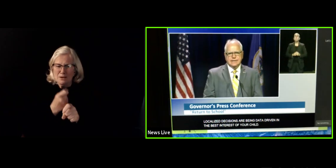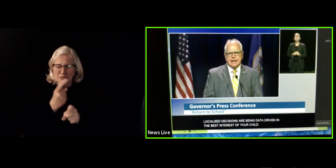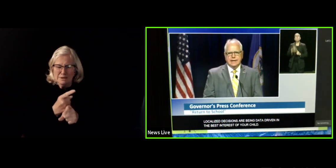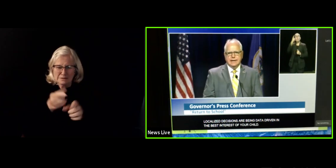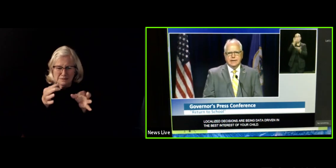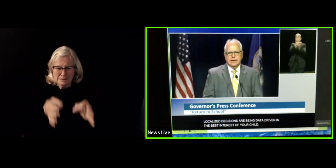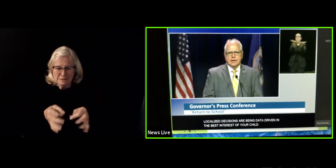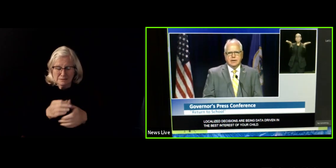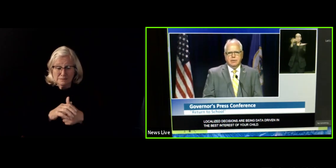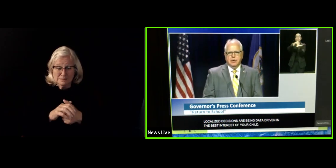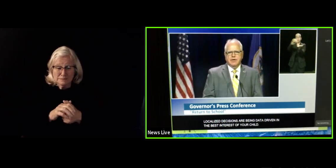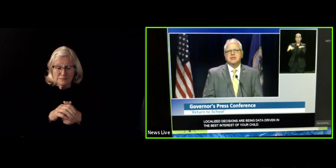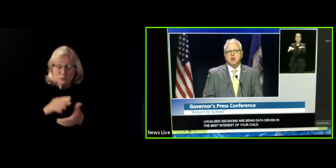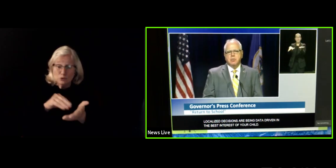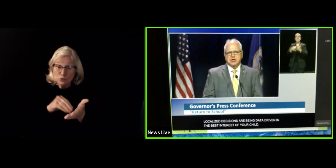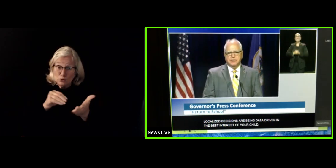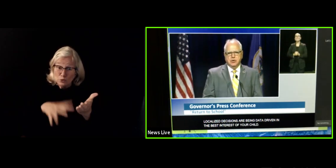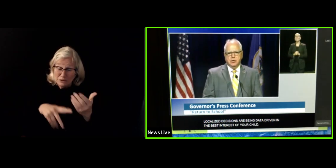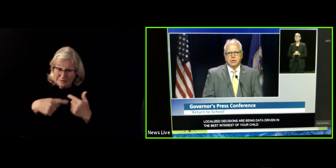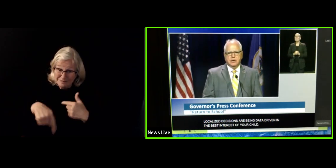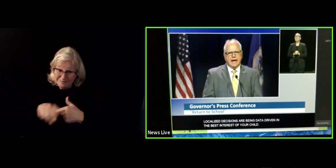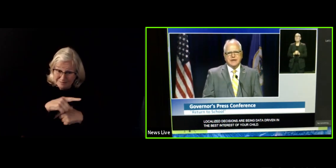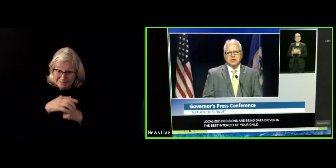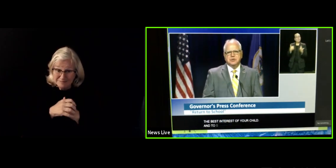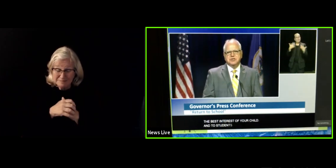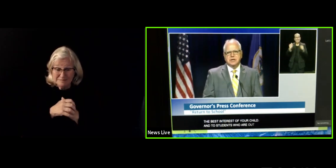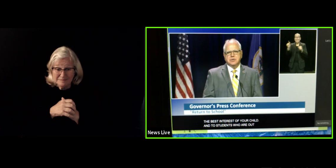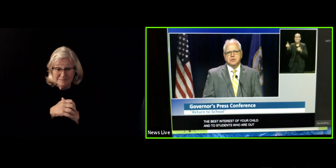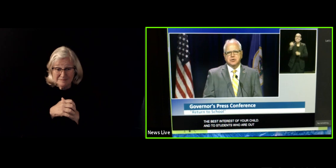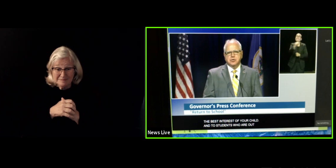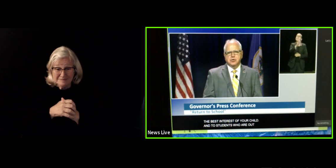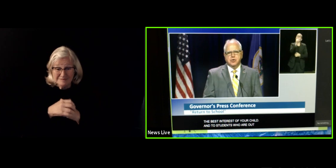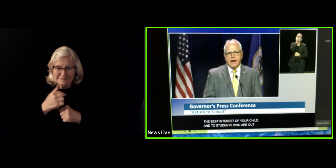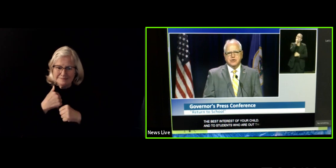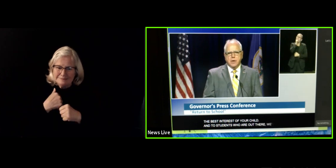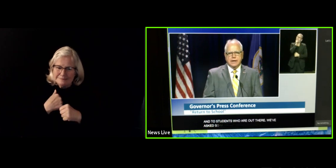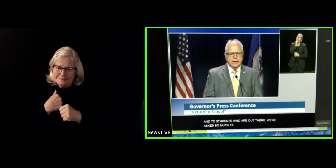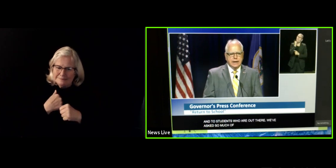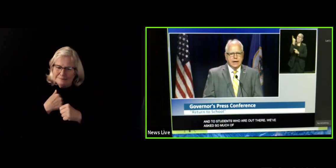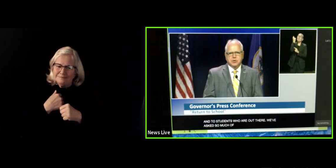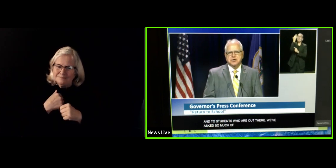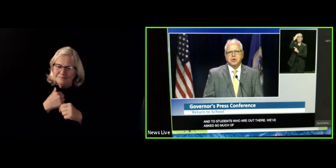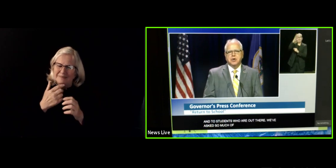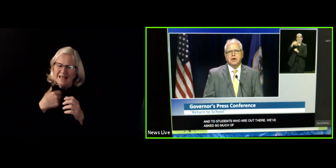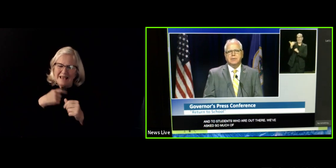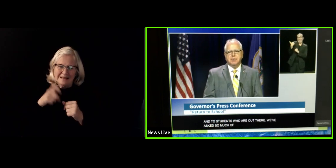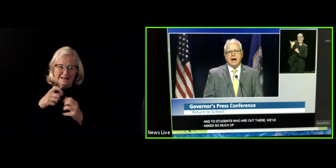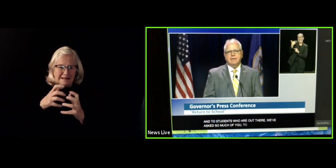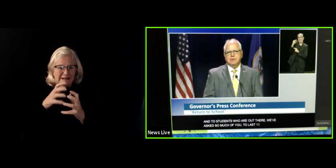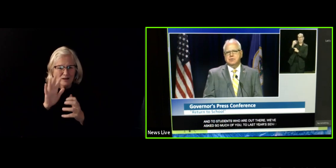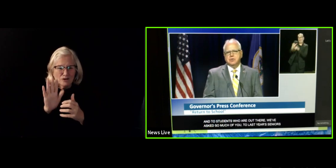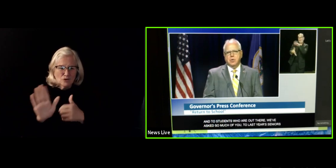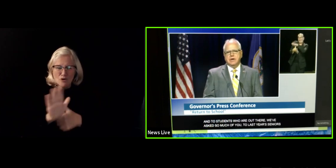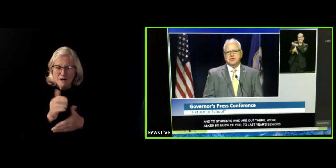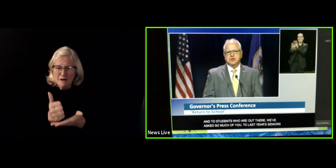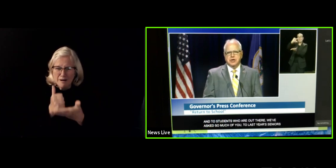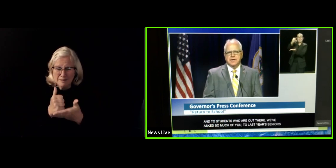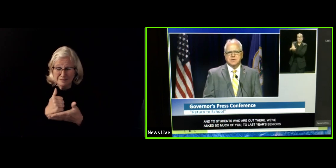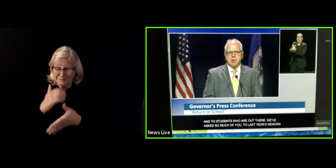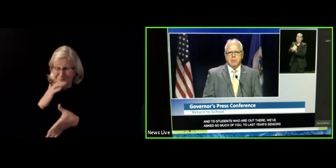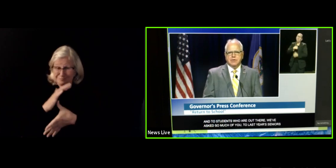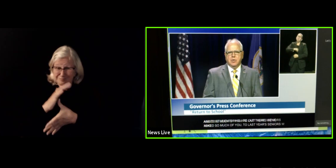is, we've asked so much of you. To last year's seniors who graduated, we're so incredibly proud of you, the way you